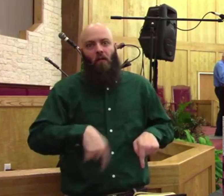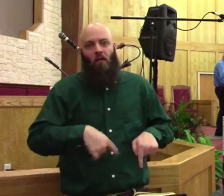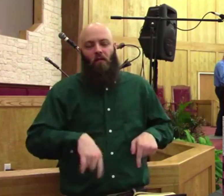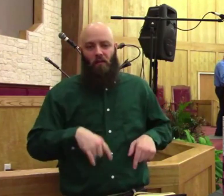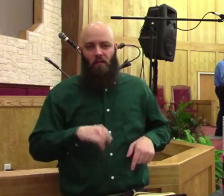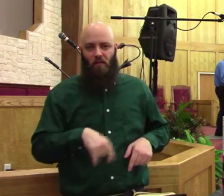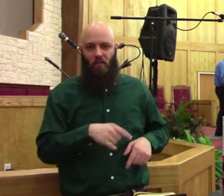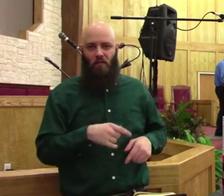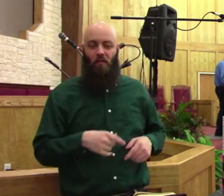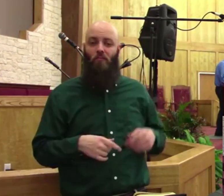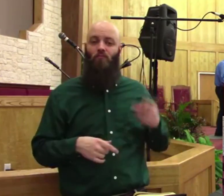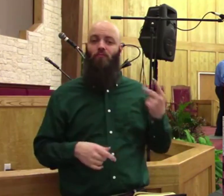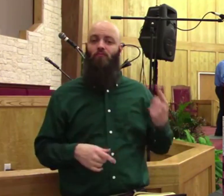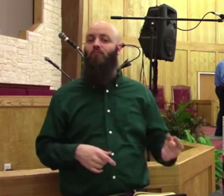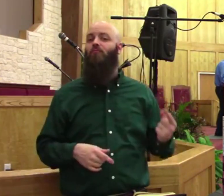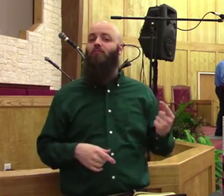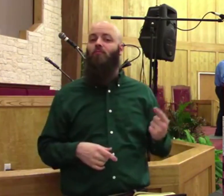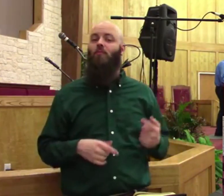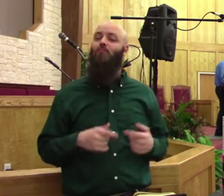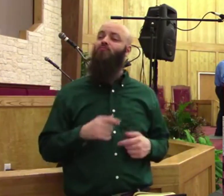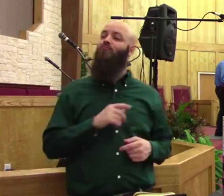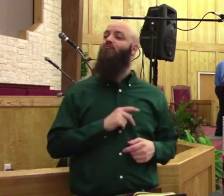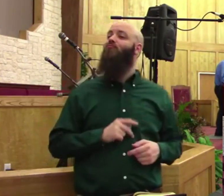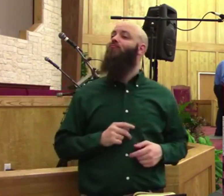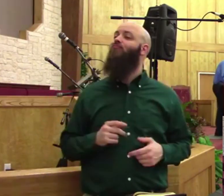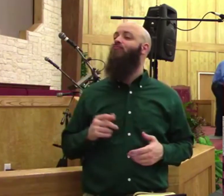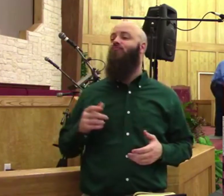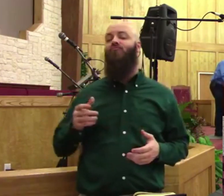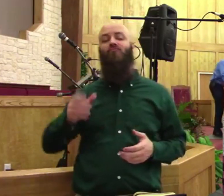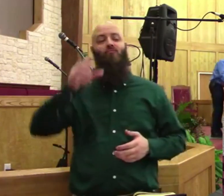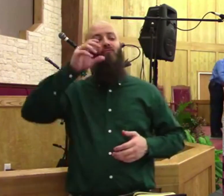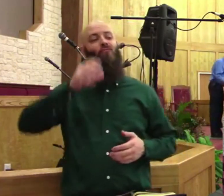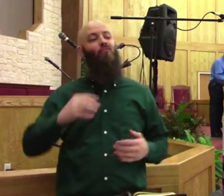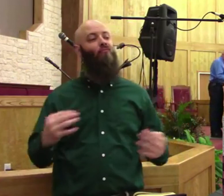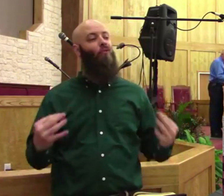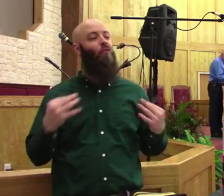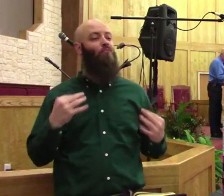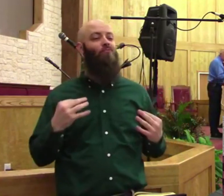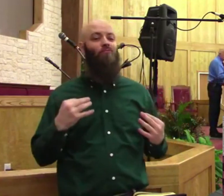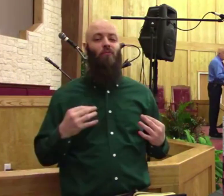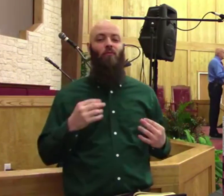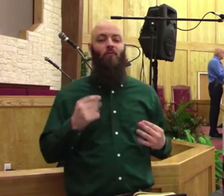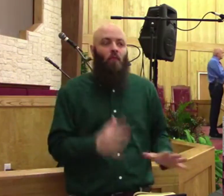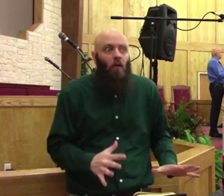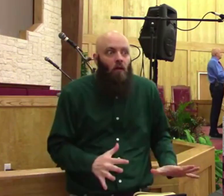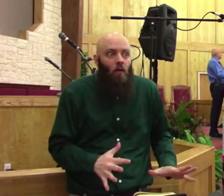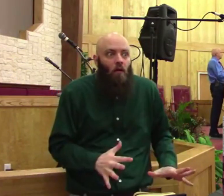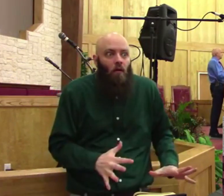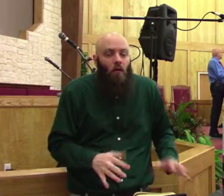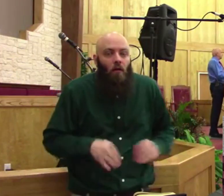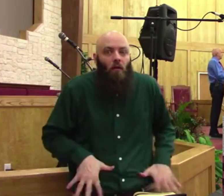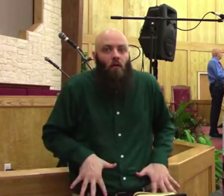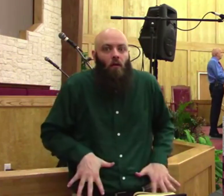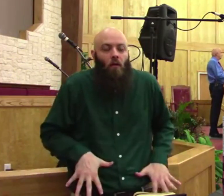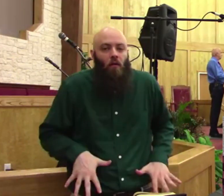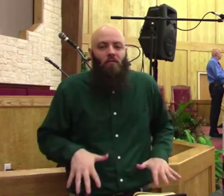can't even stand up. And so the question might be, as we're at this place so